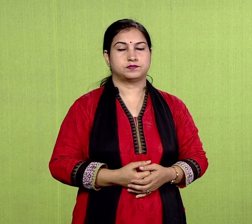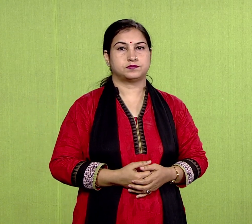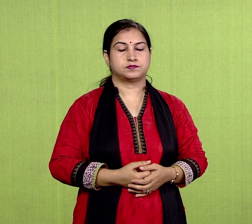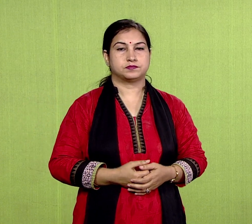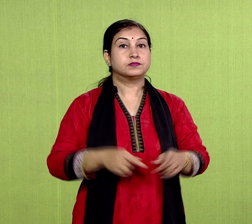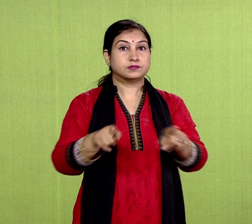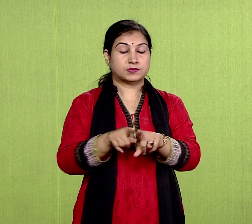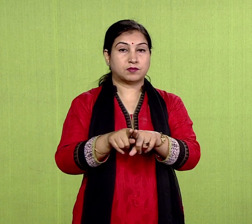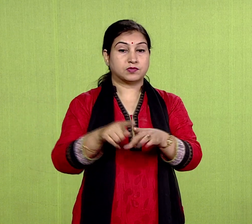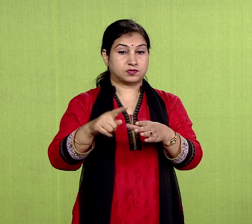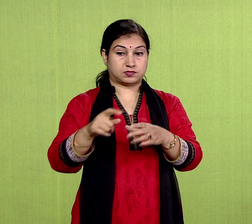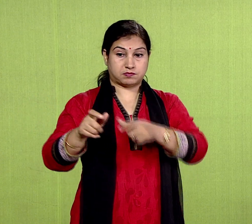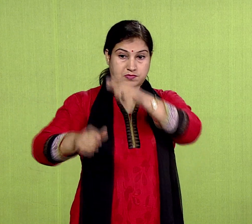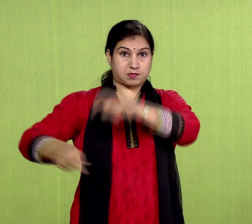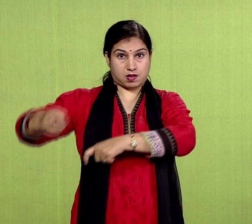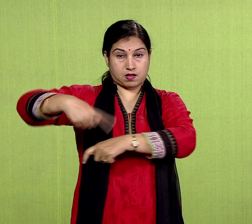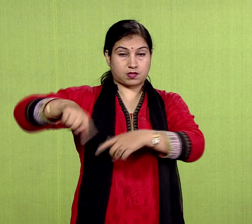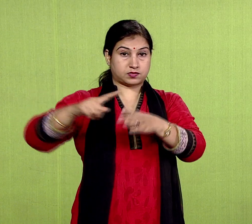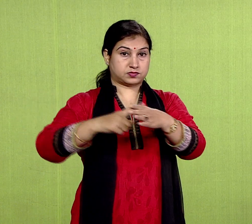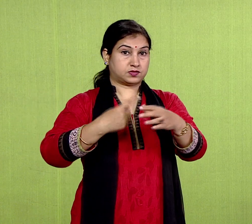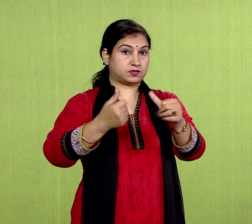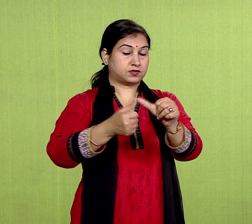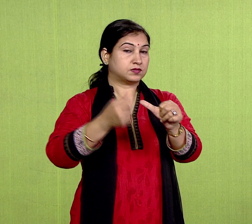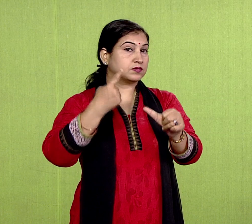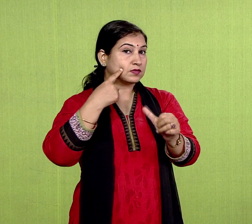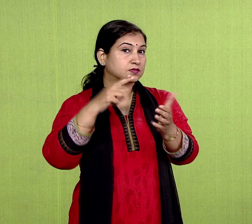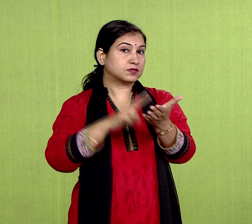Jainism does not believe in a supreme creator.